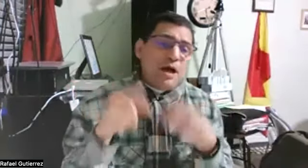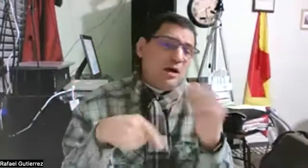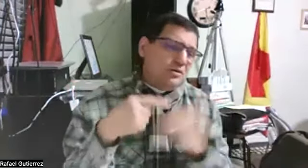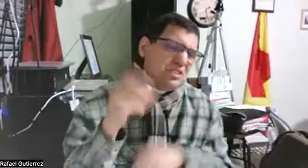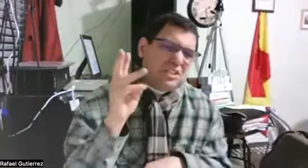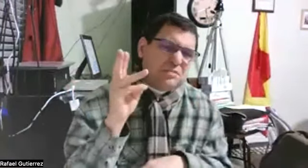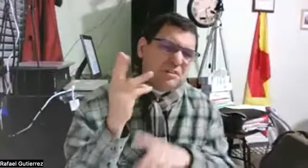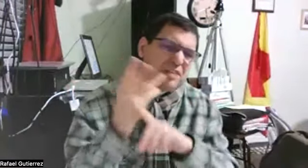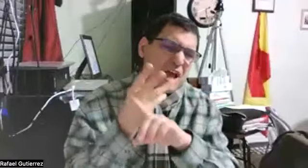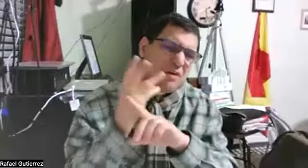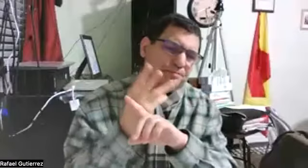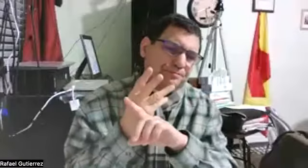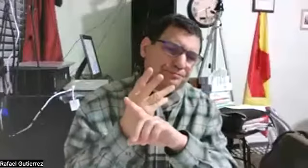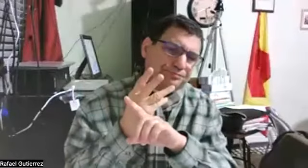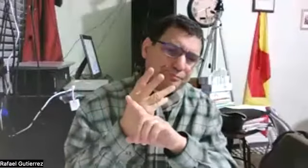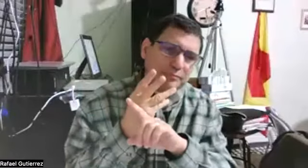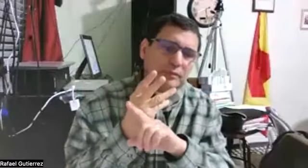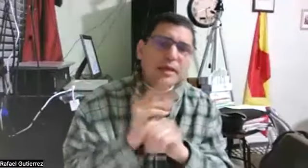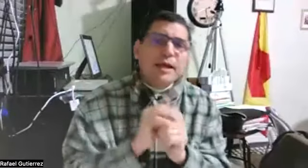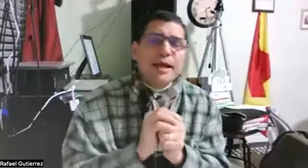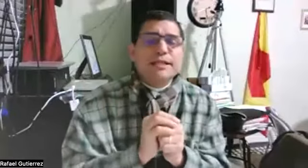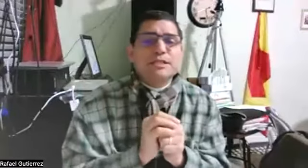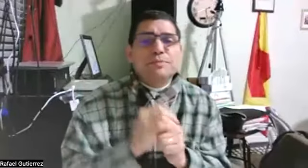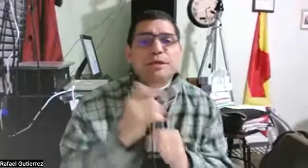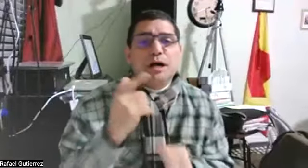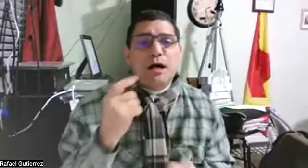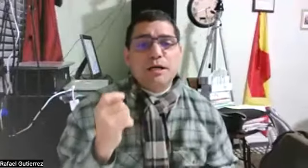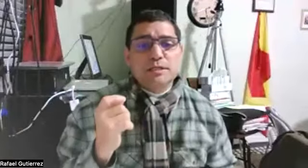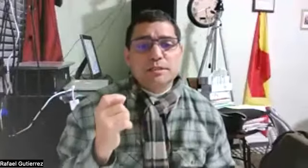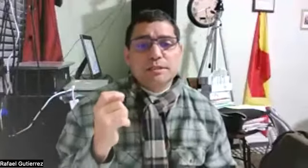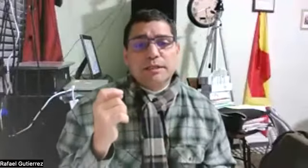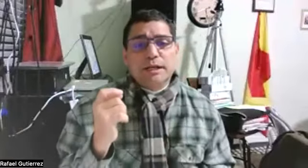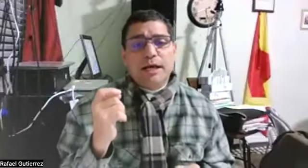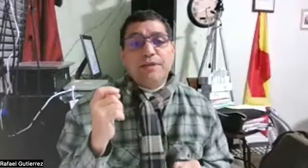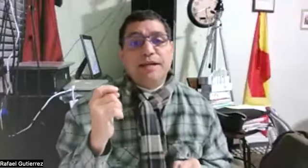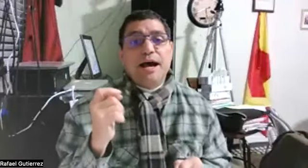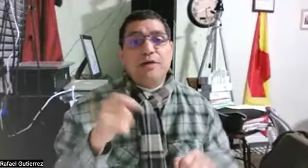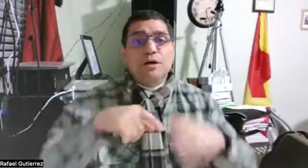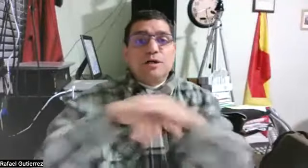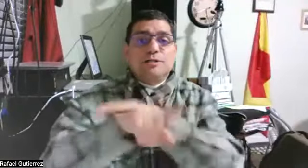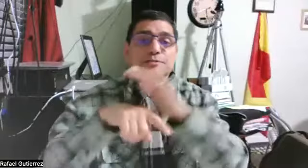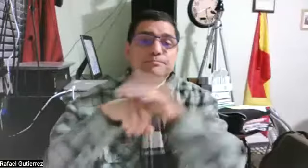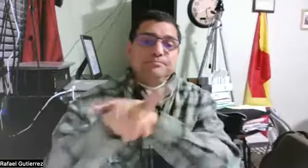about 6 months now. And it's because the guy was